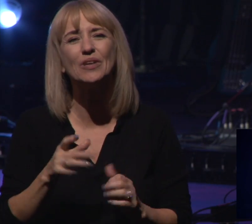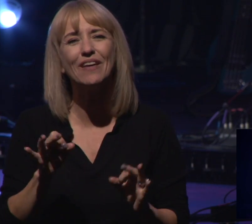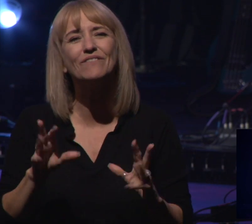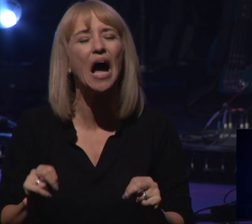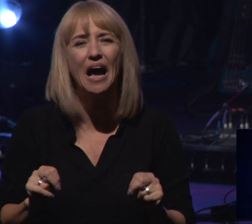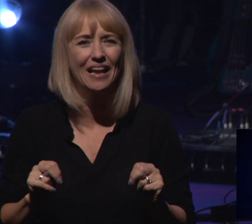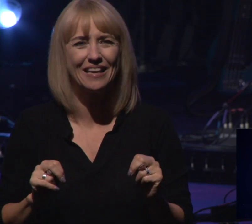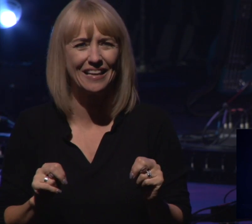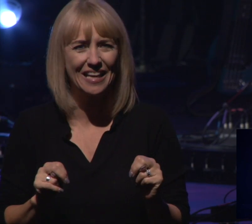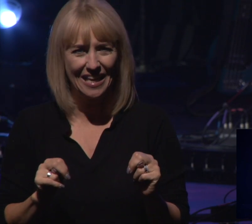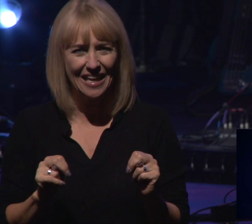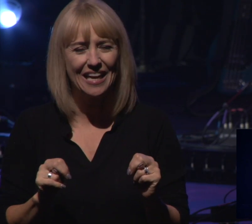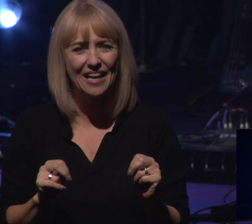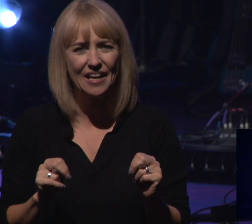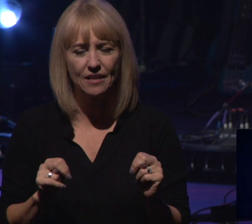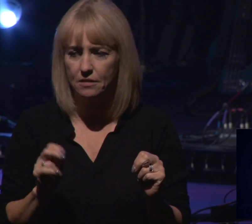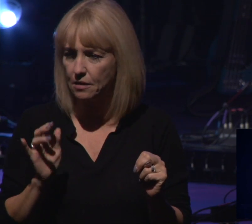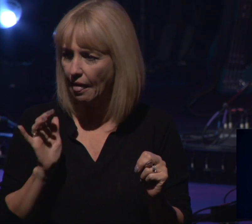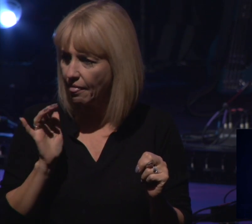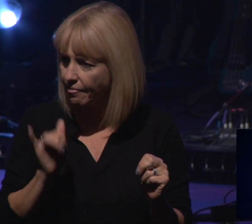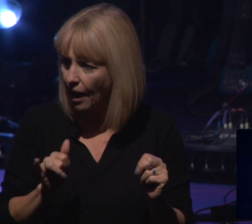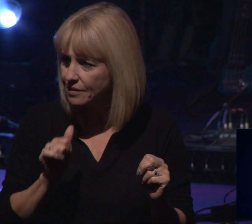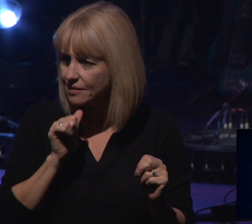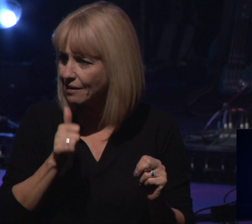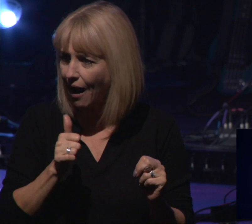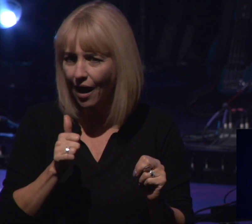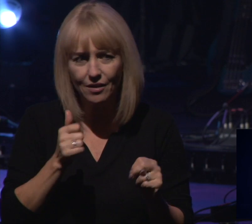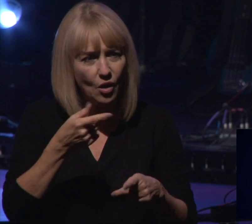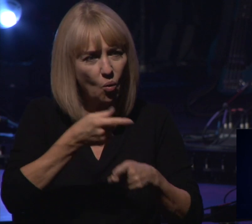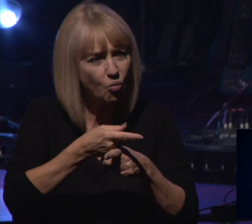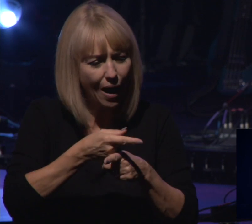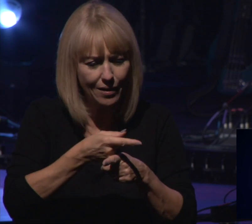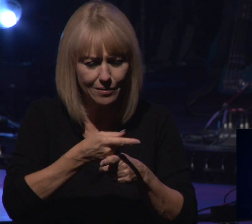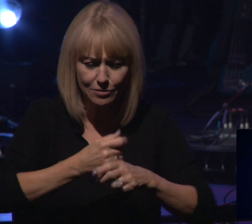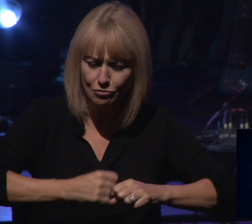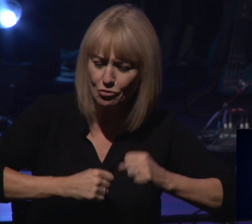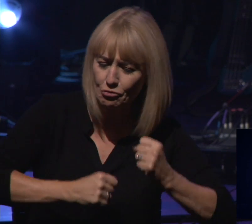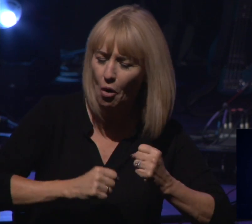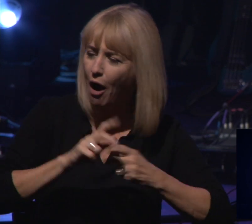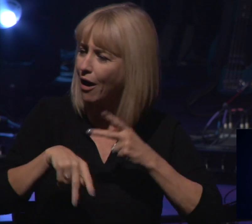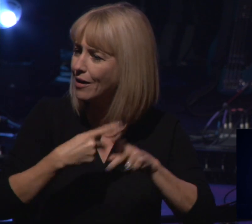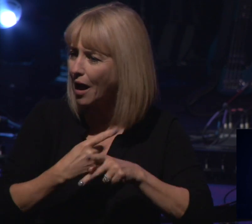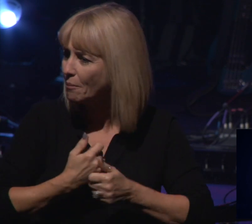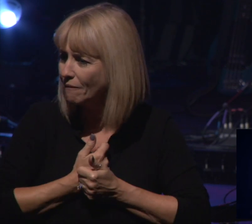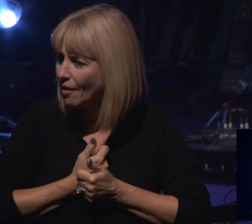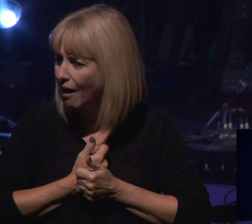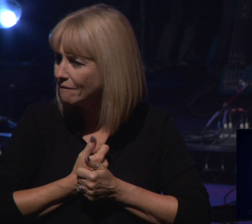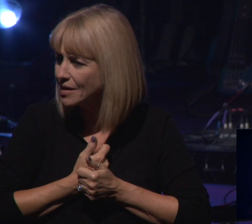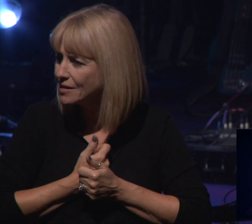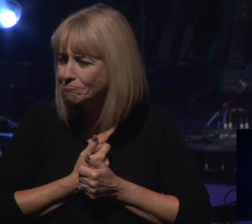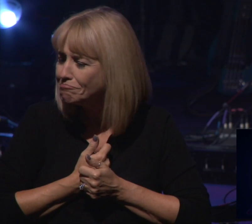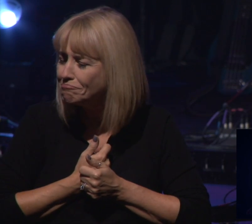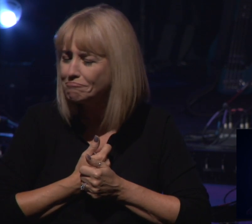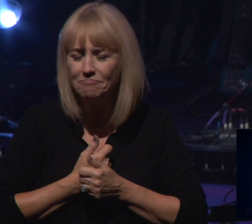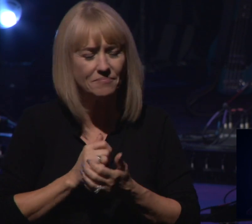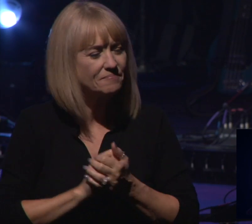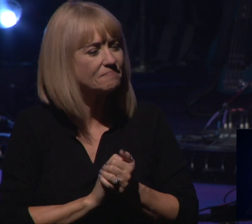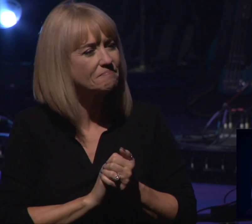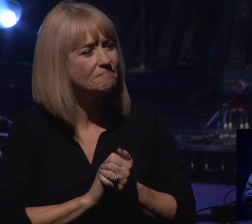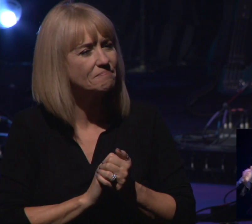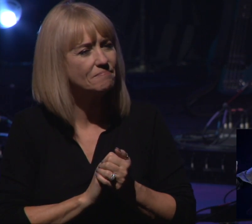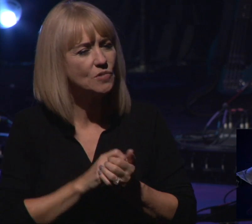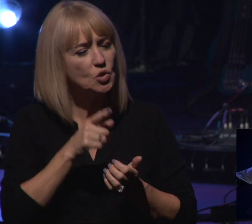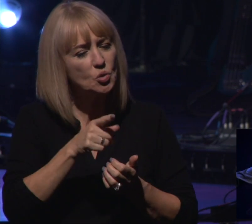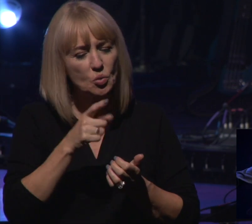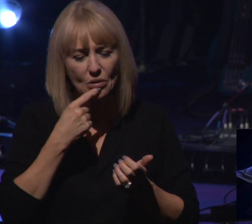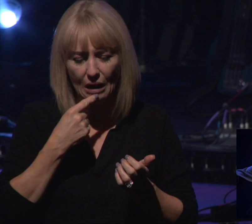person. I want to be around them. And that's fun, but that's not the kind of love that a relationship is built upon that's solid. That's an attraction.